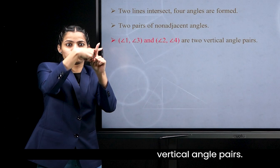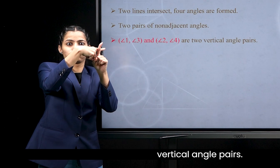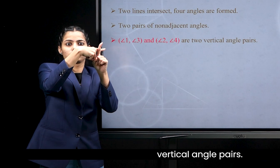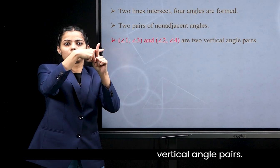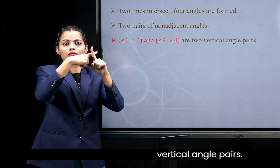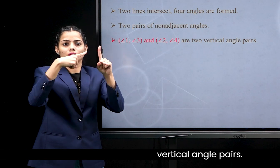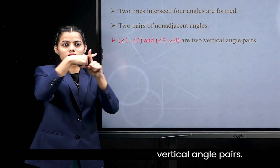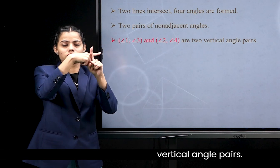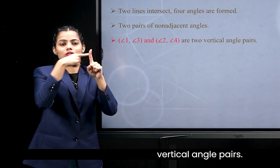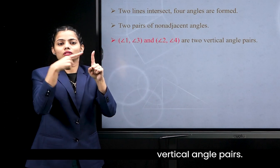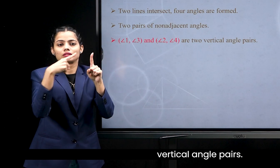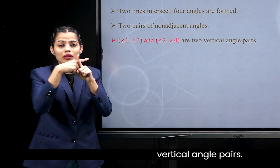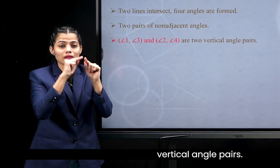angle pairs.